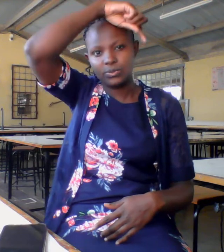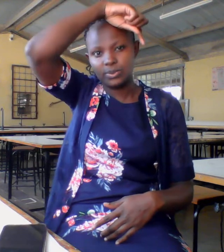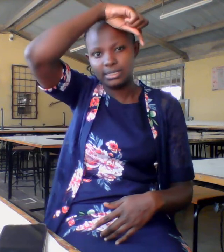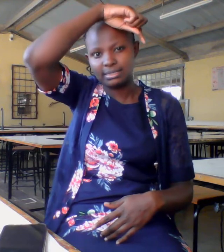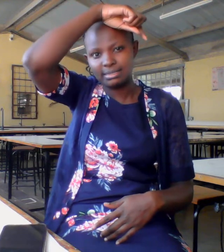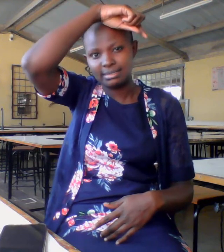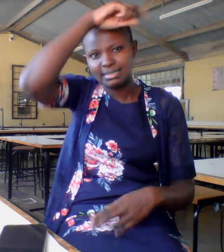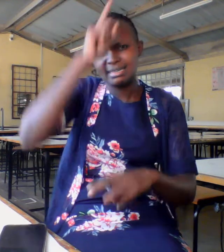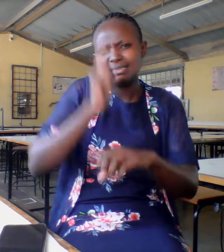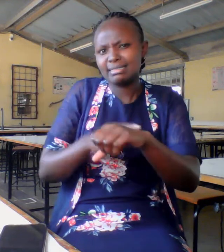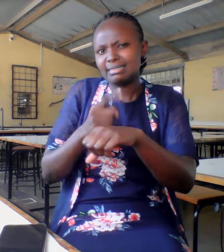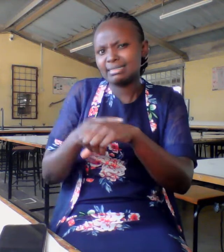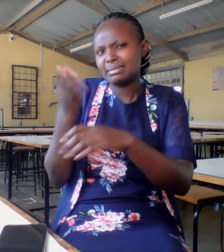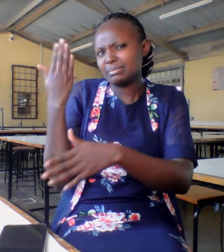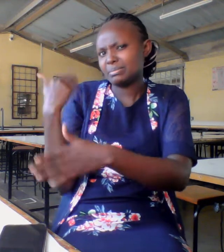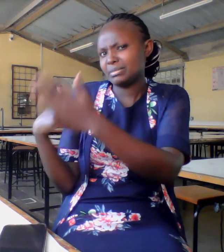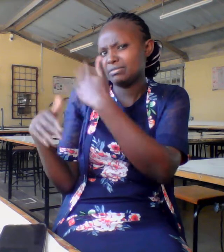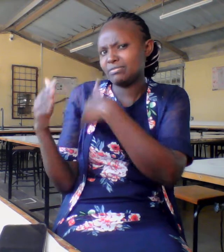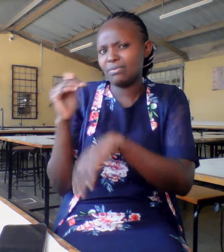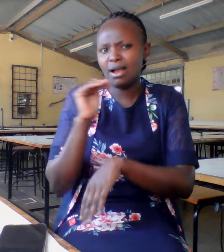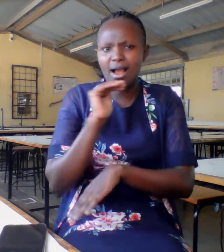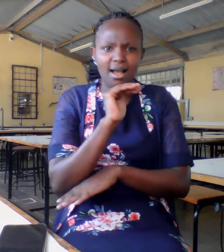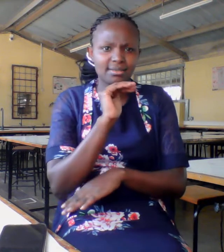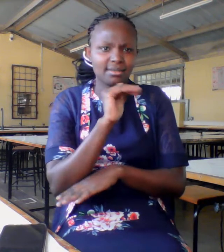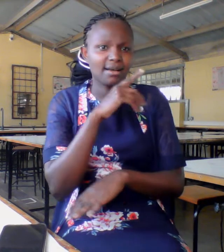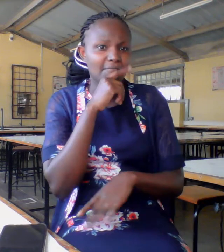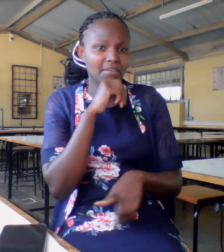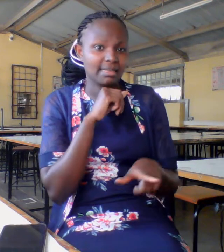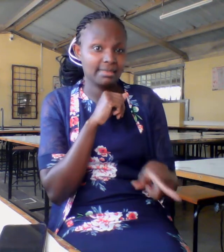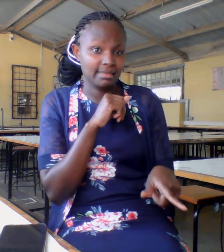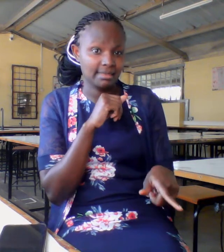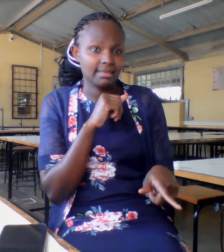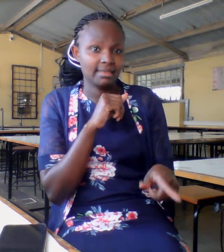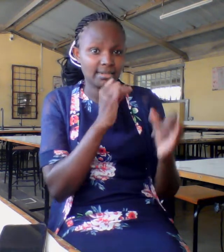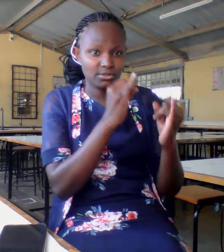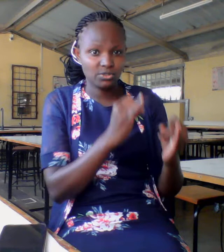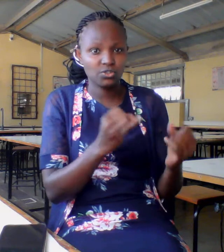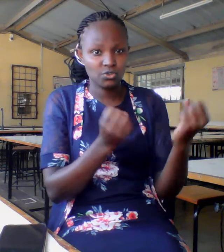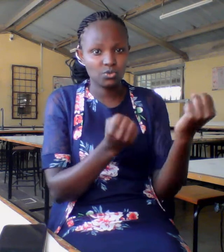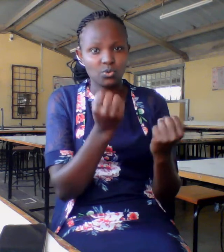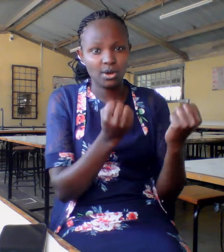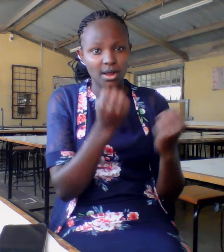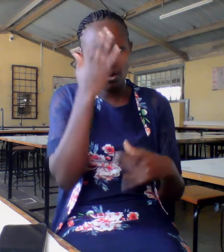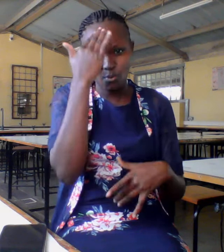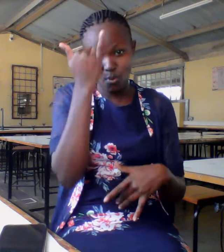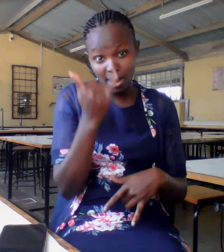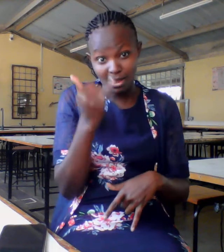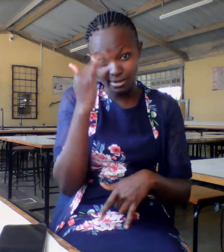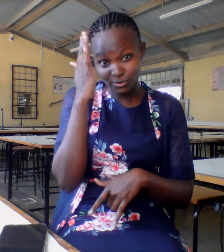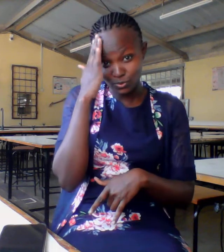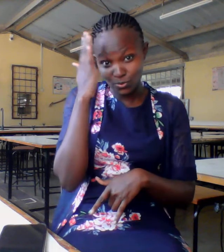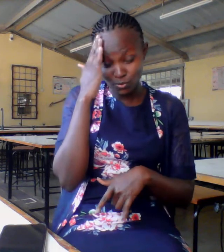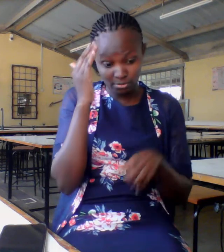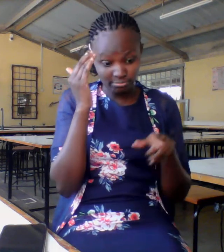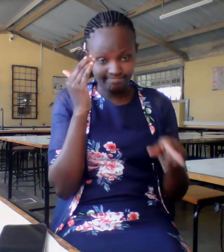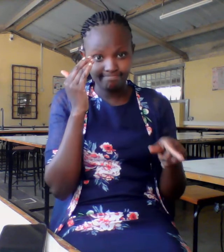a new car, knowing that his father had more than enough money. When graduation